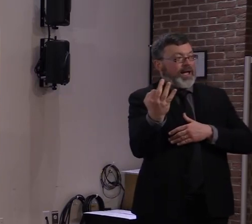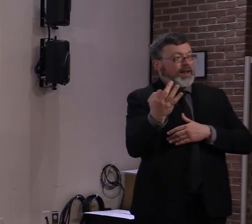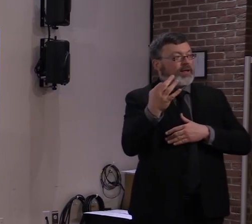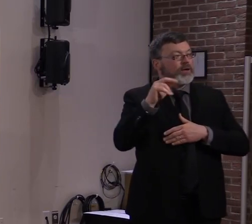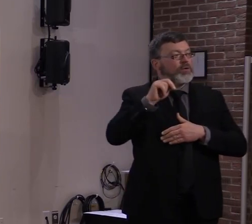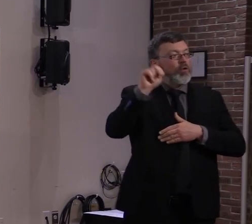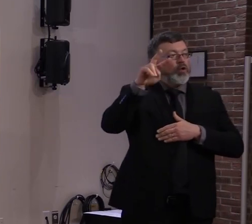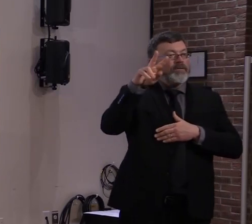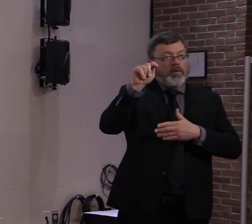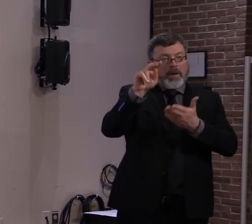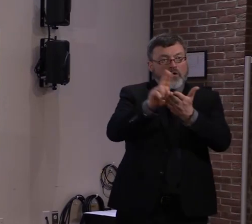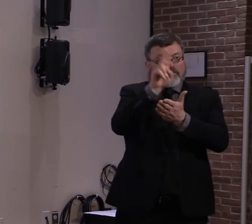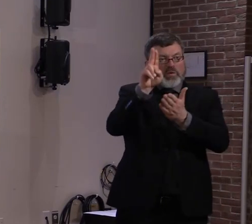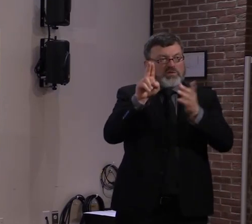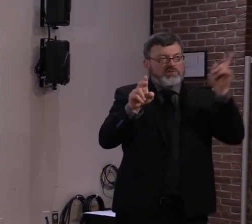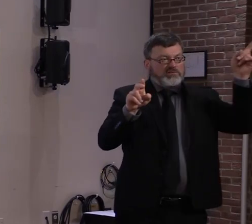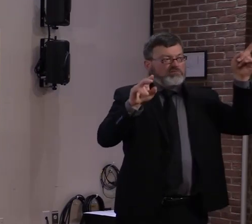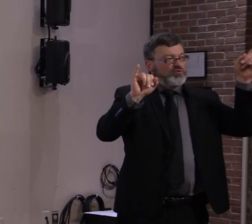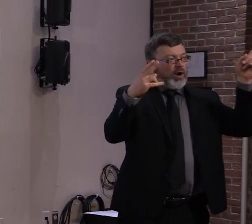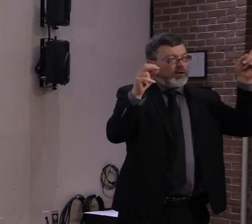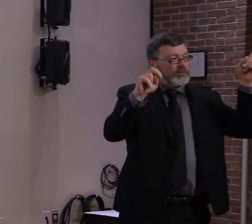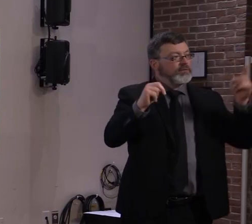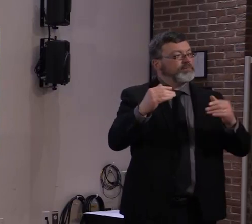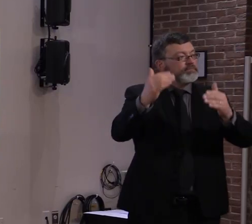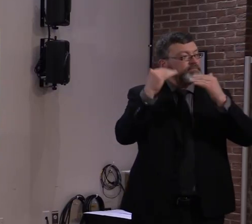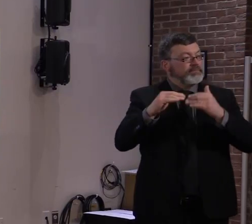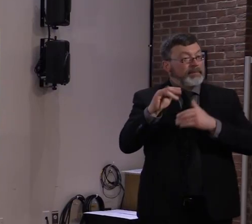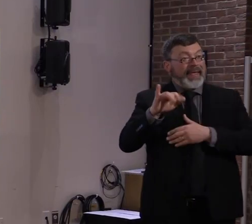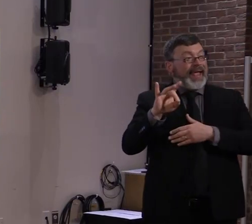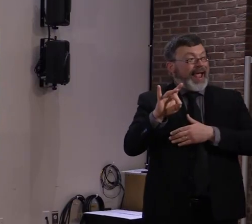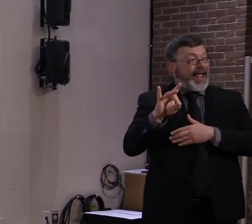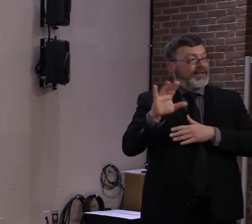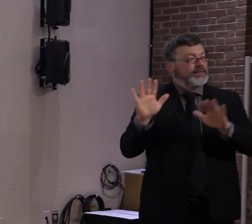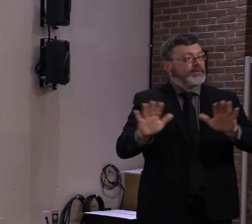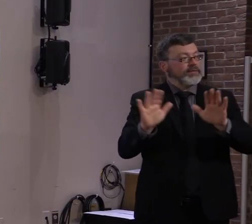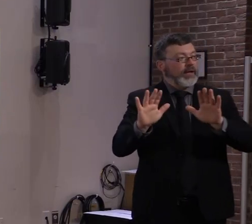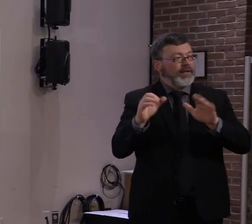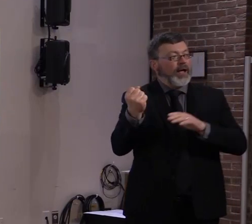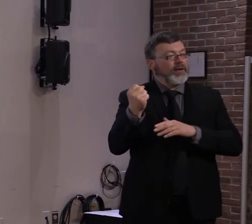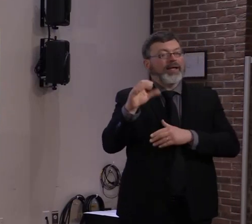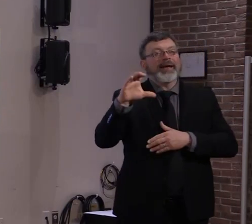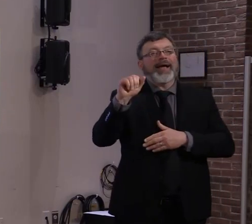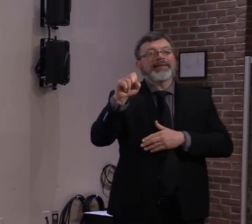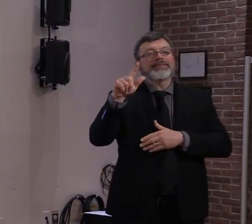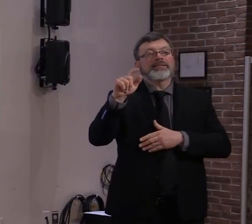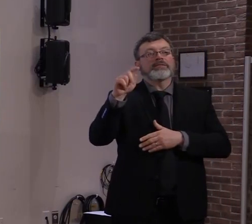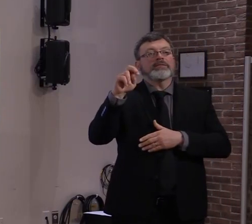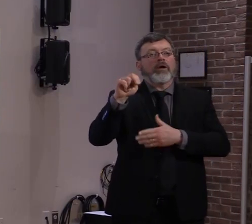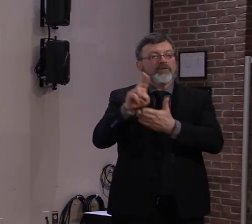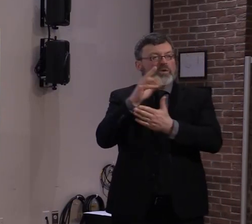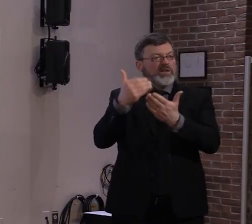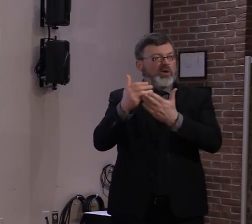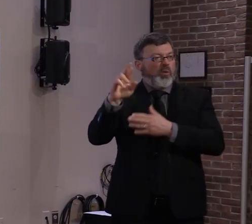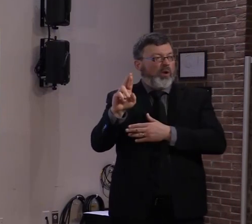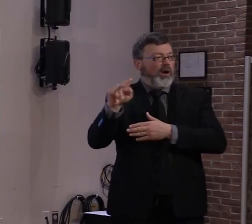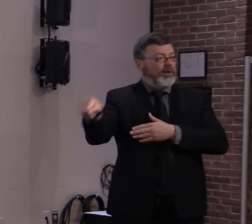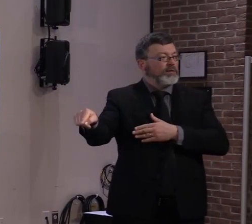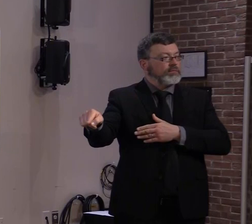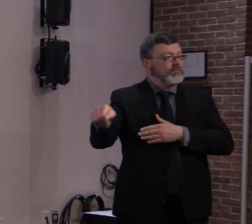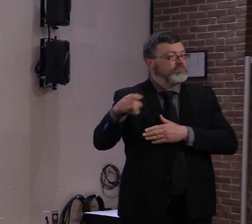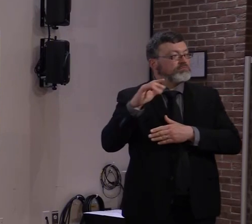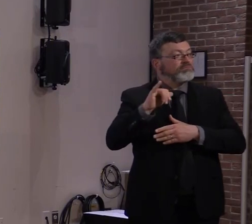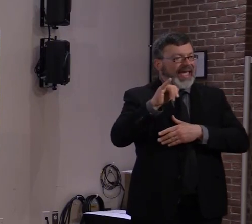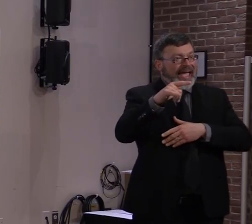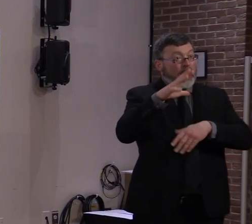healthvermont.gov/myvaccine, or you can make a phone call at 855-722-7878 to make an appointment. Turning